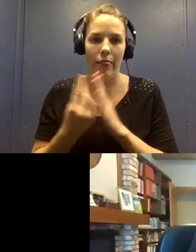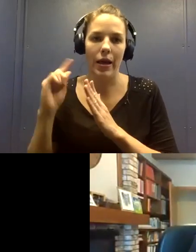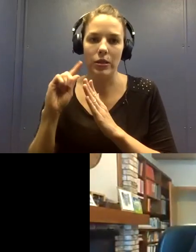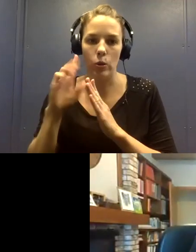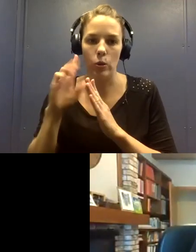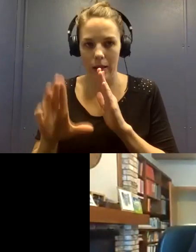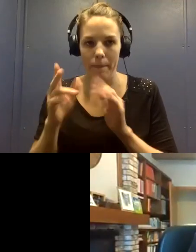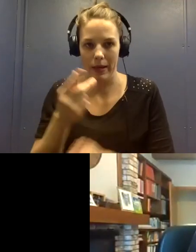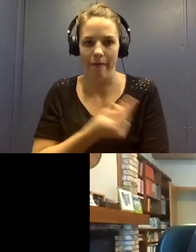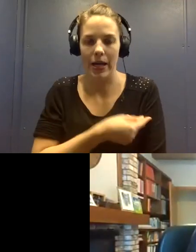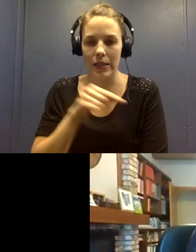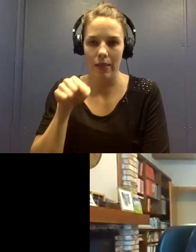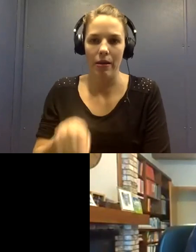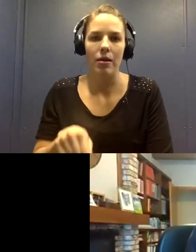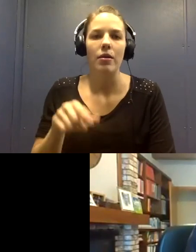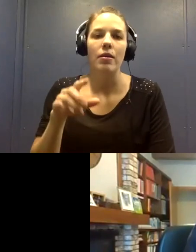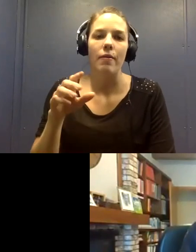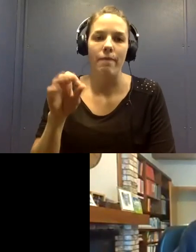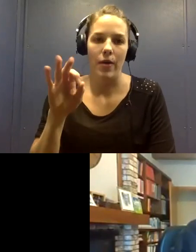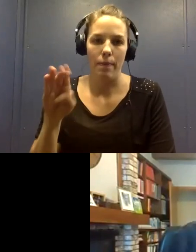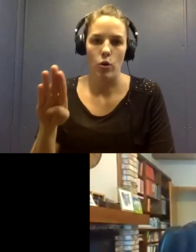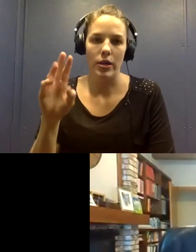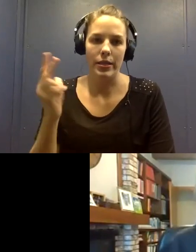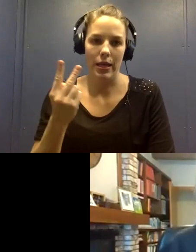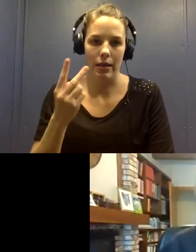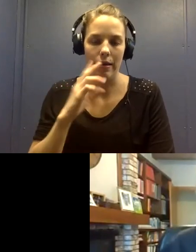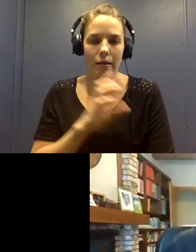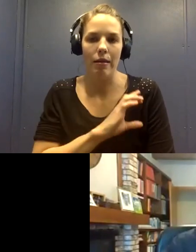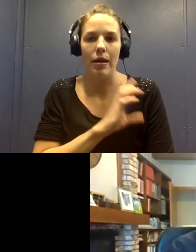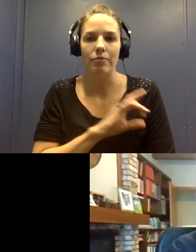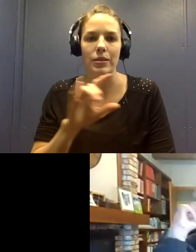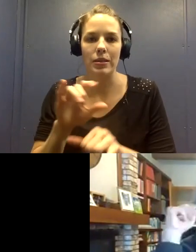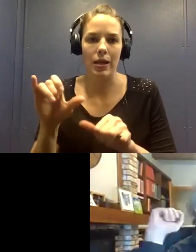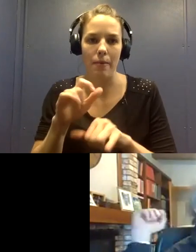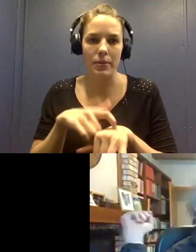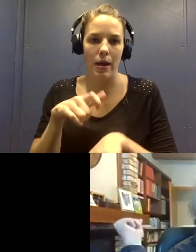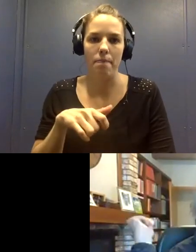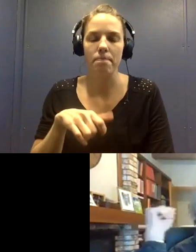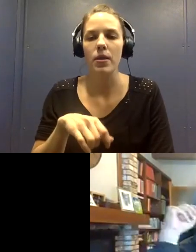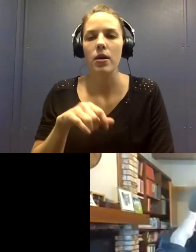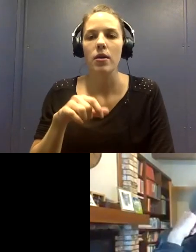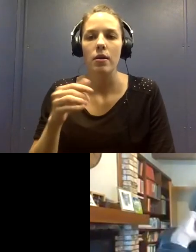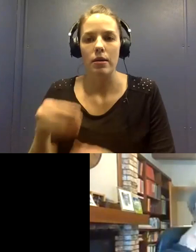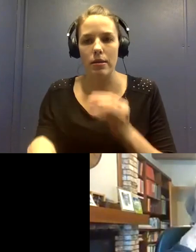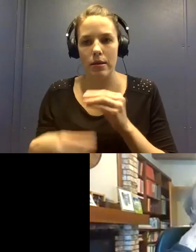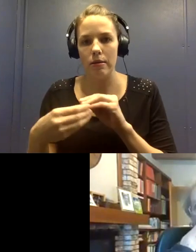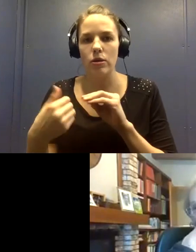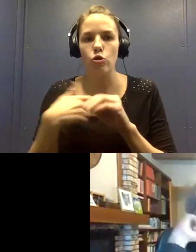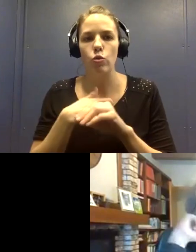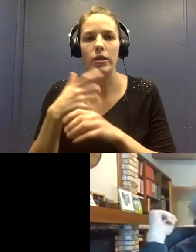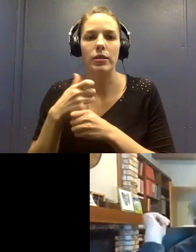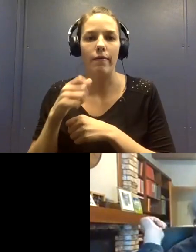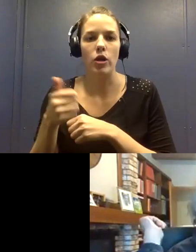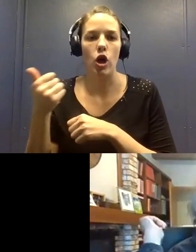be vaccinated at the February 2nd clinic in the same time slot. In addition, we received